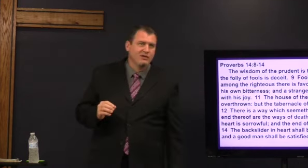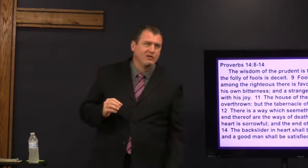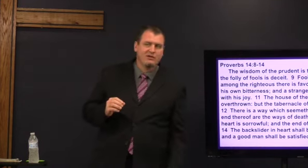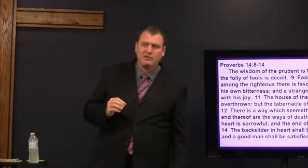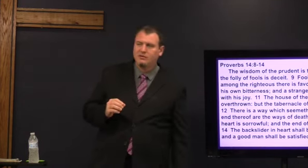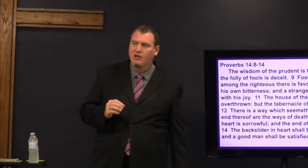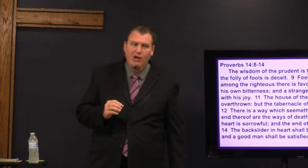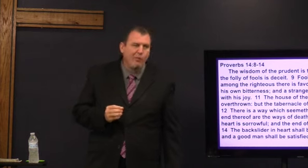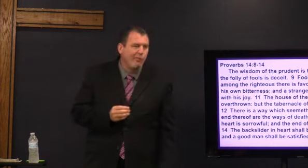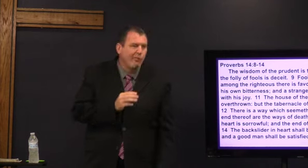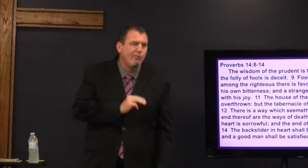There is no